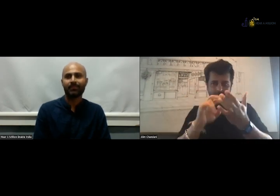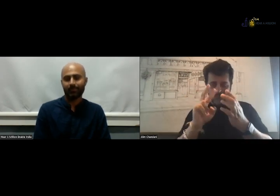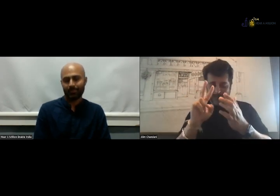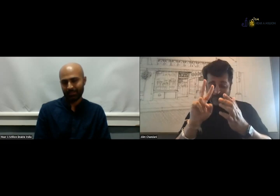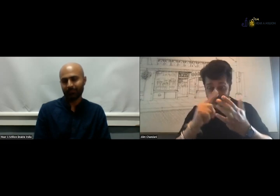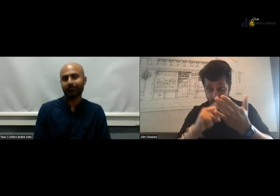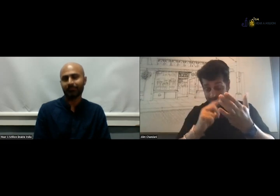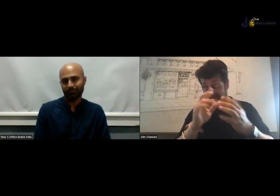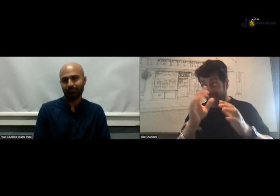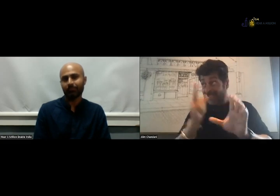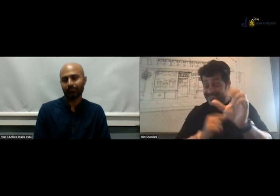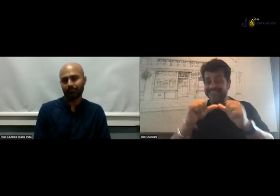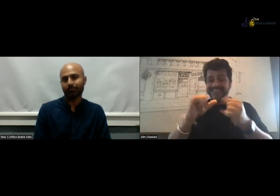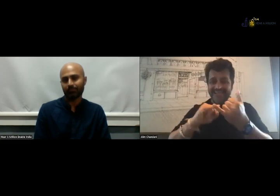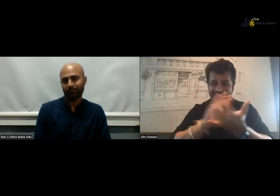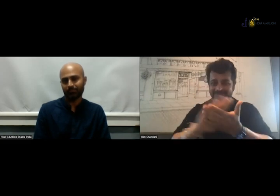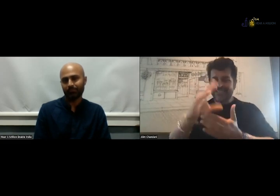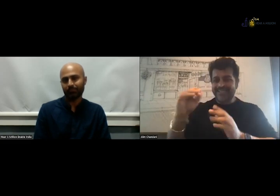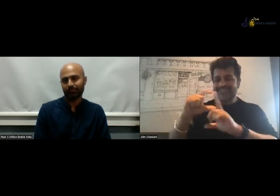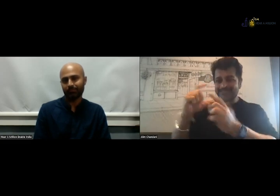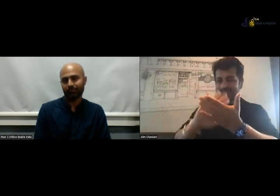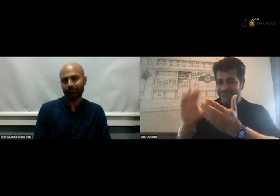with the family, with their sleep.